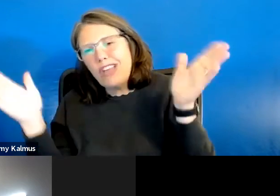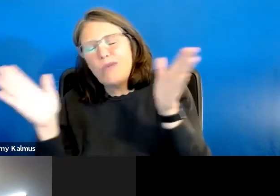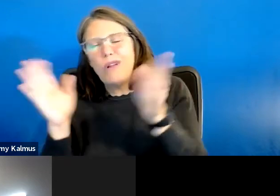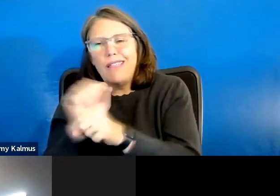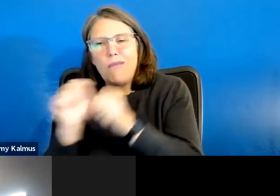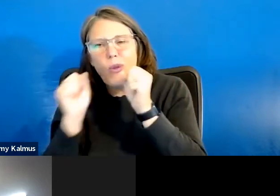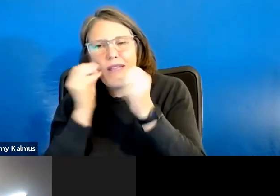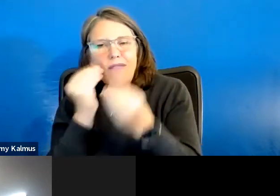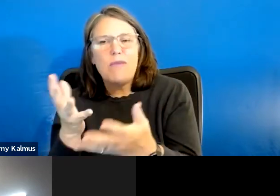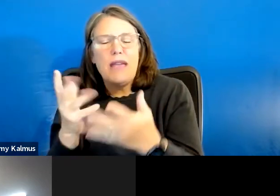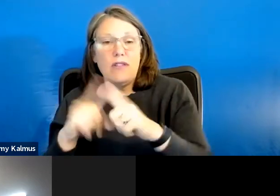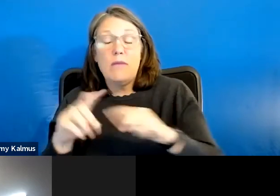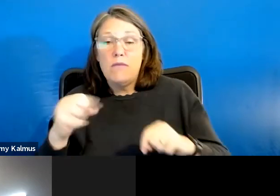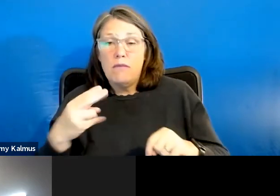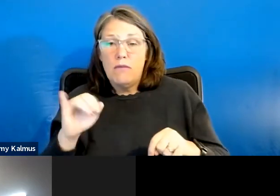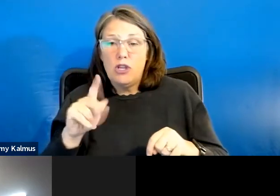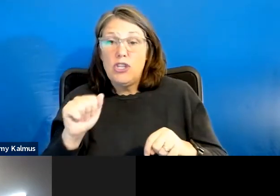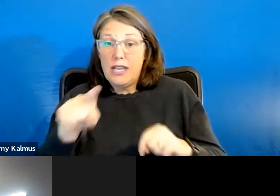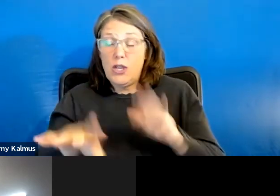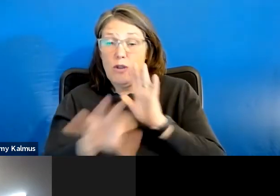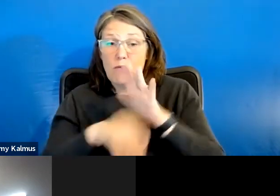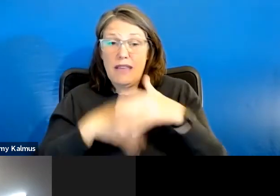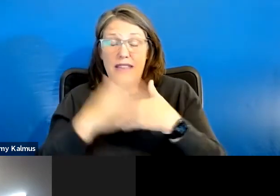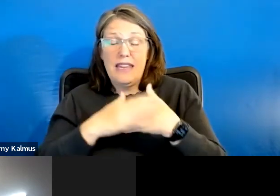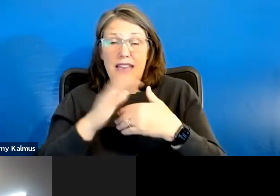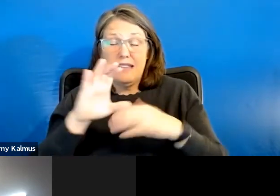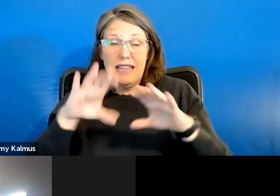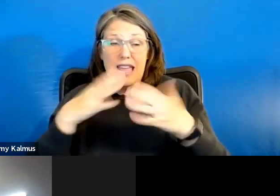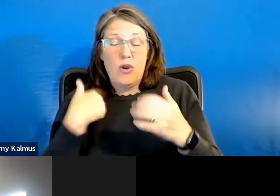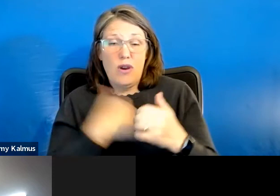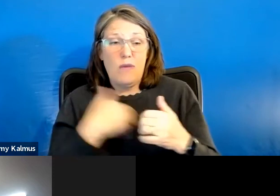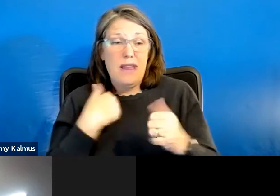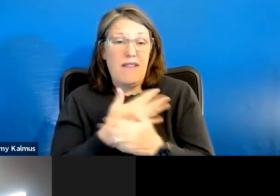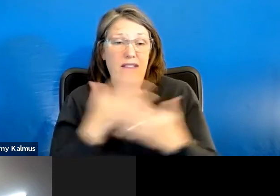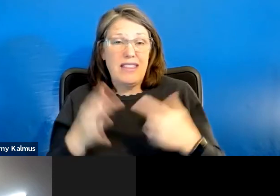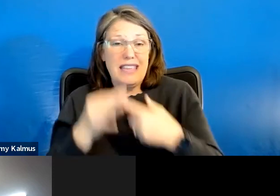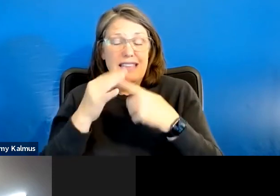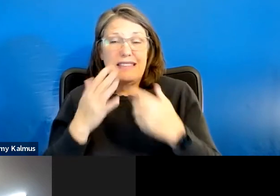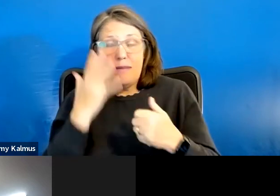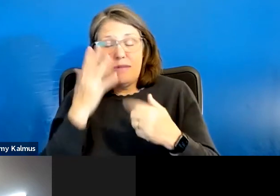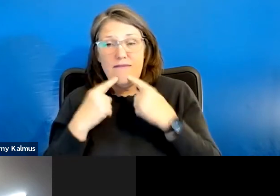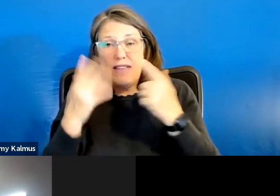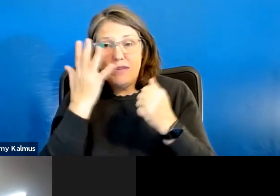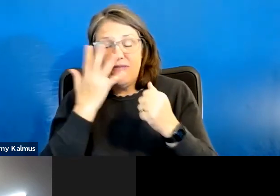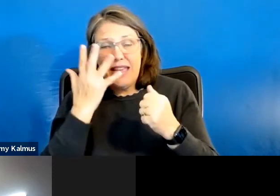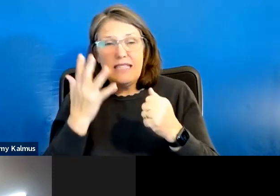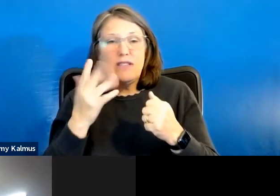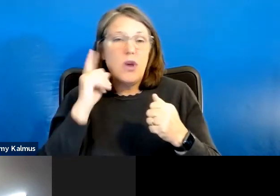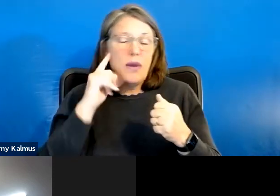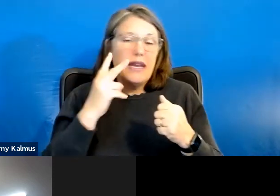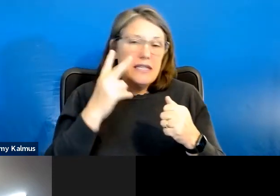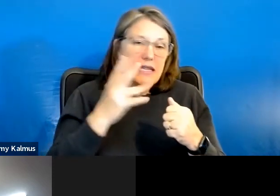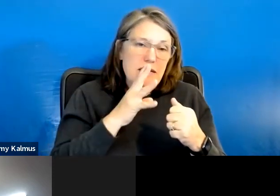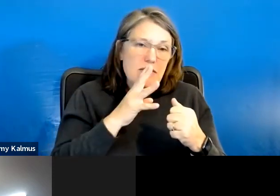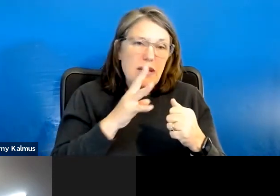employee information. But Shika, you get to check the next category. We have everything except famous faces. So hear, see, speak, spending my